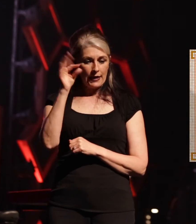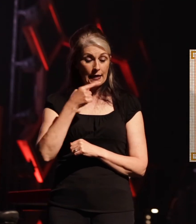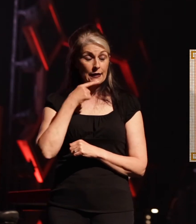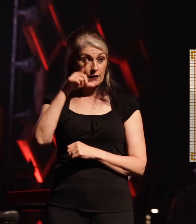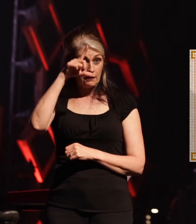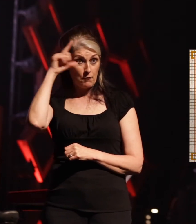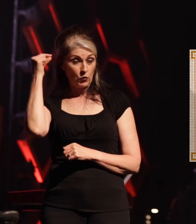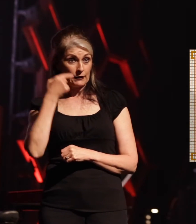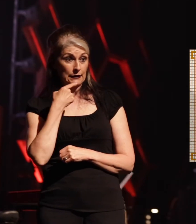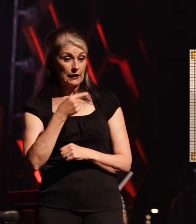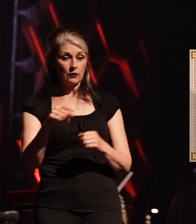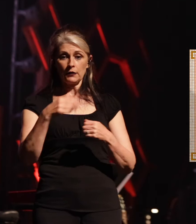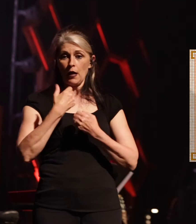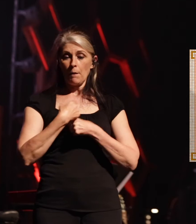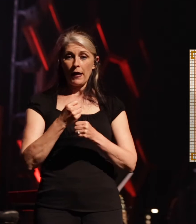and all its furnishings